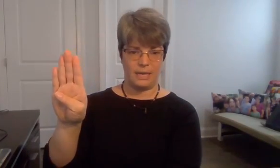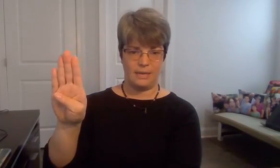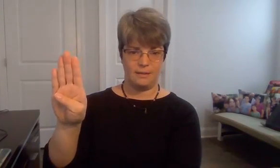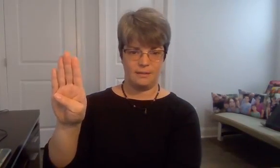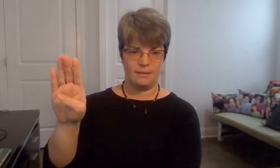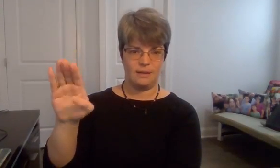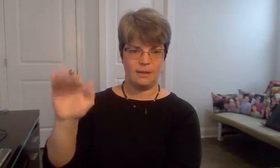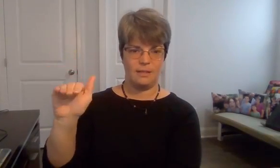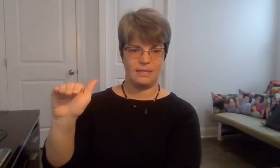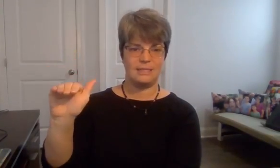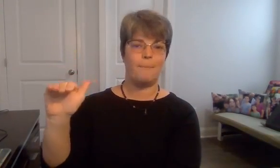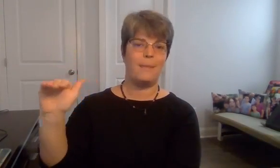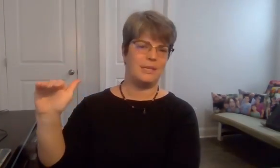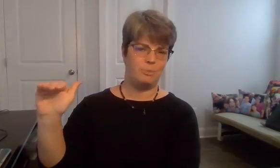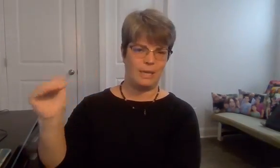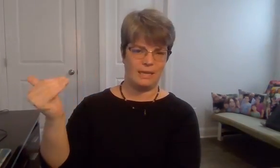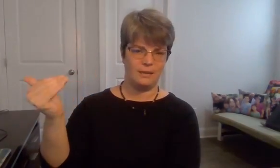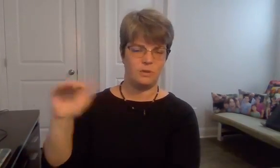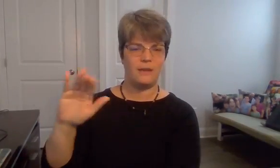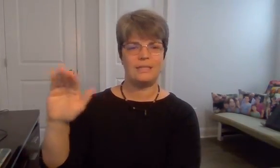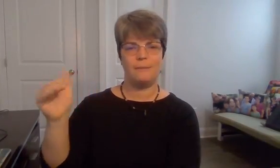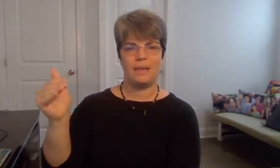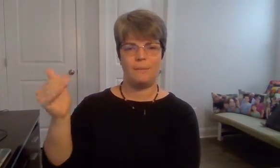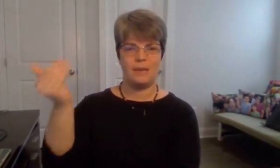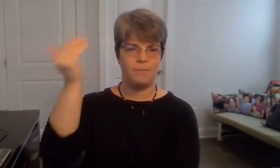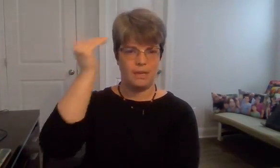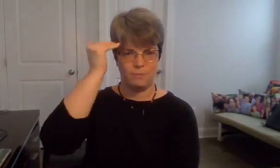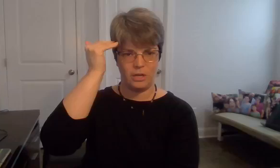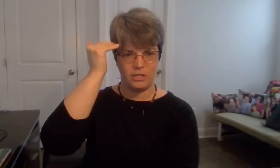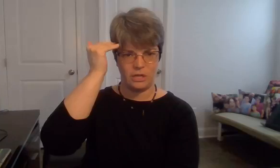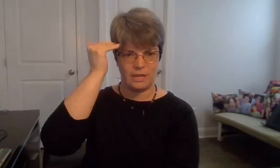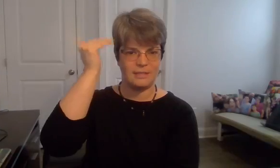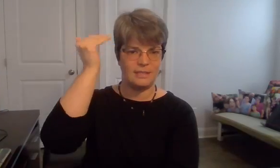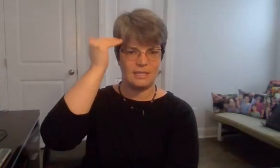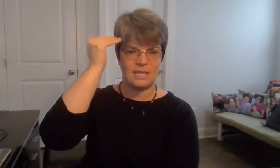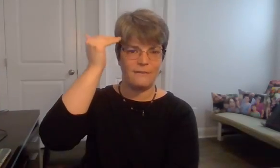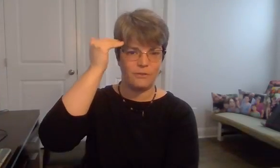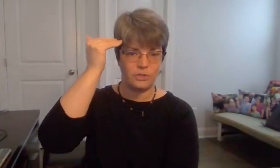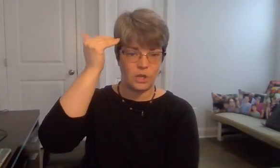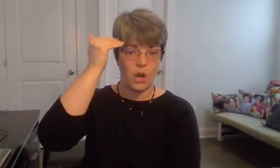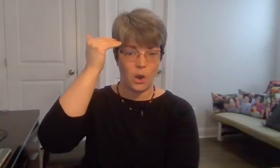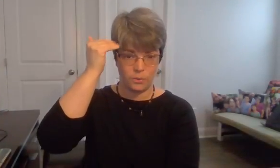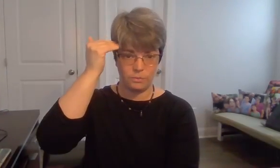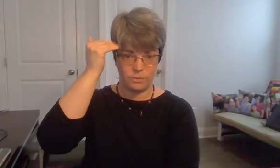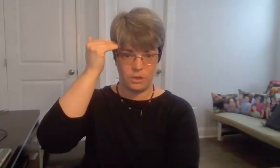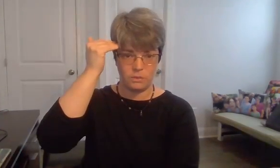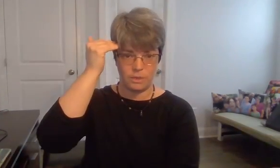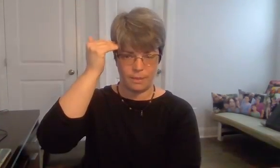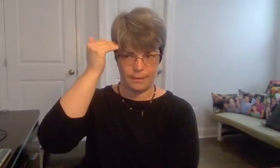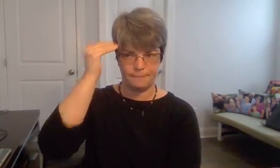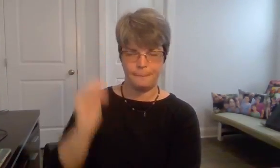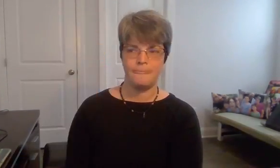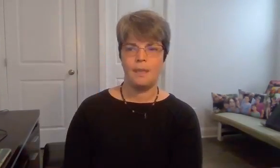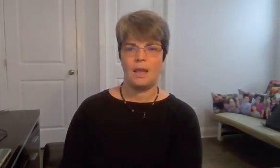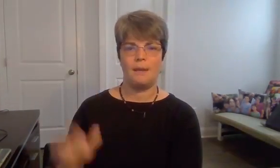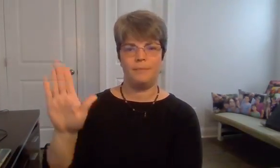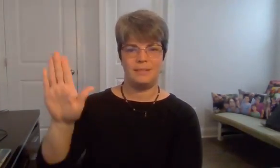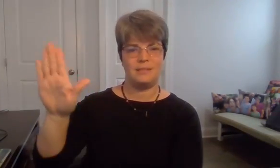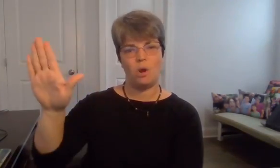B. This is a bent B. So if I say make a bent B and put it to your head, this is the sign for to know something. This is an